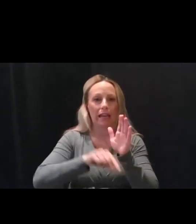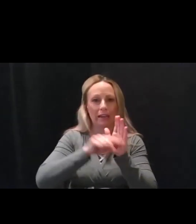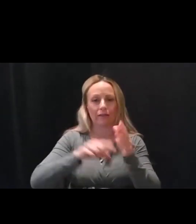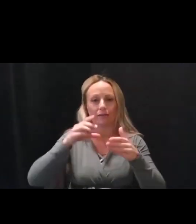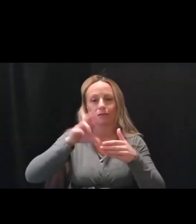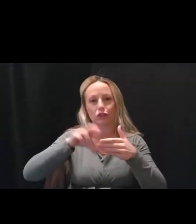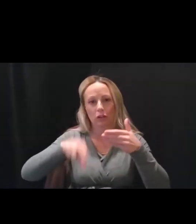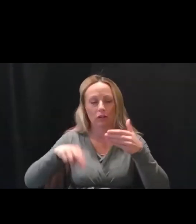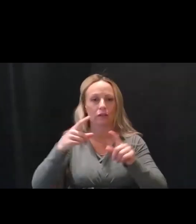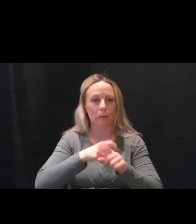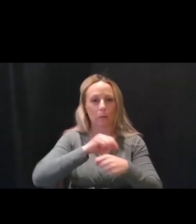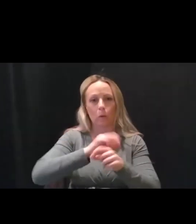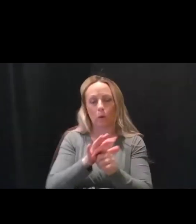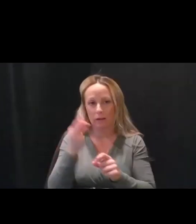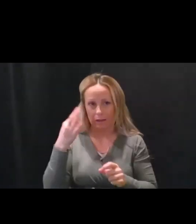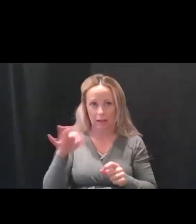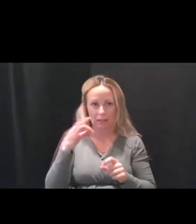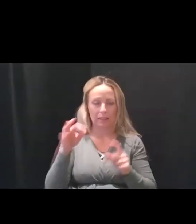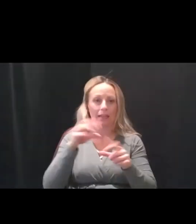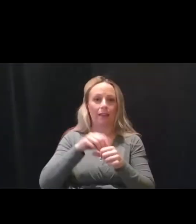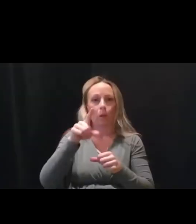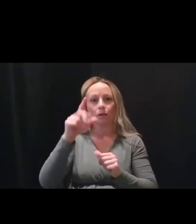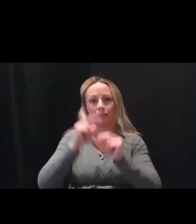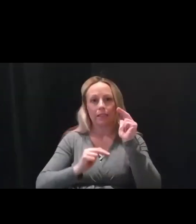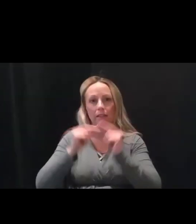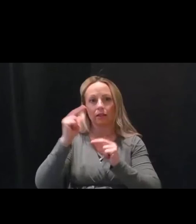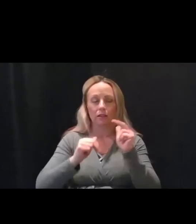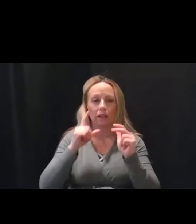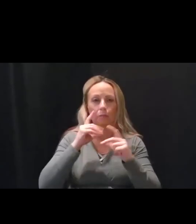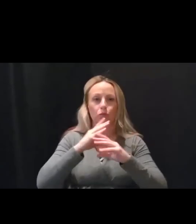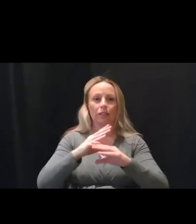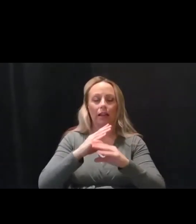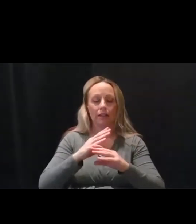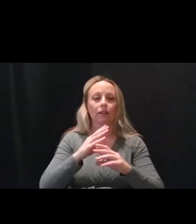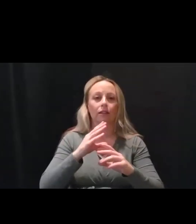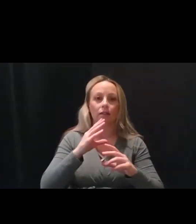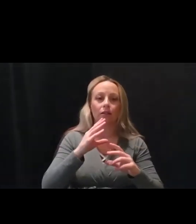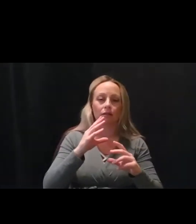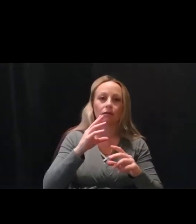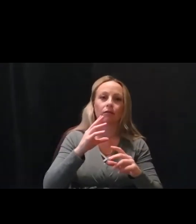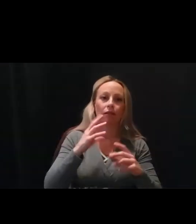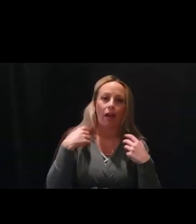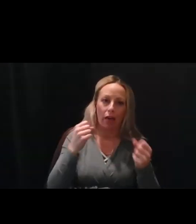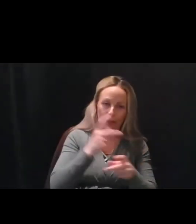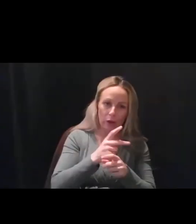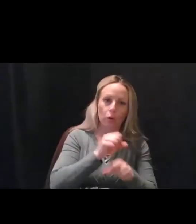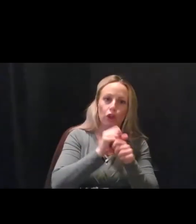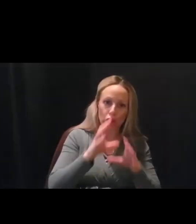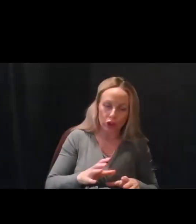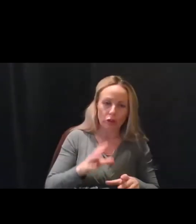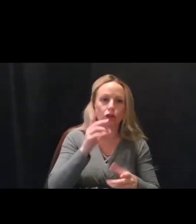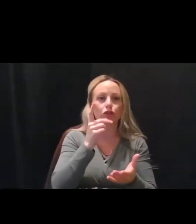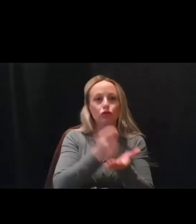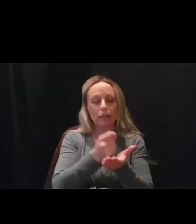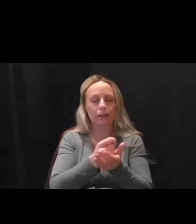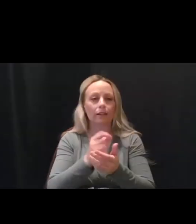to the committee's recommendation to prevent spread by protecting those on the front lines, healthcare workers treating COVID-19